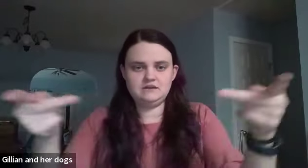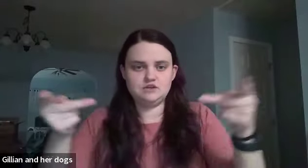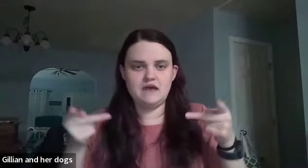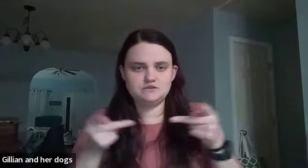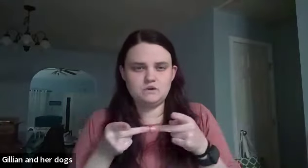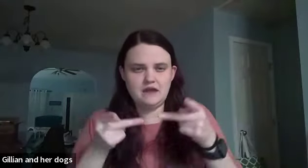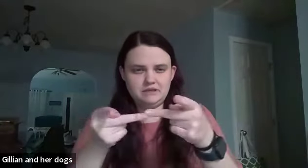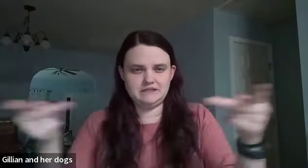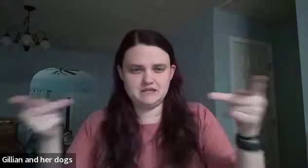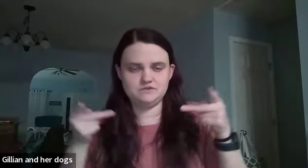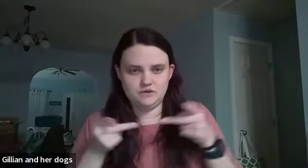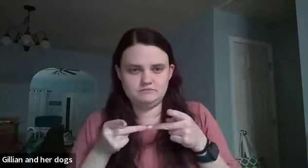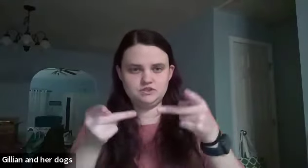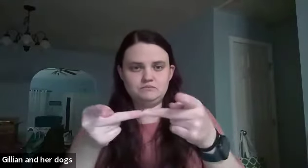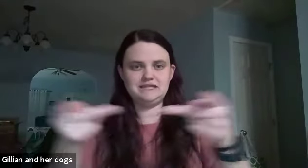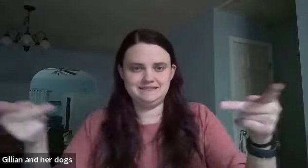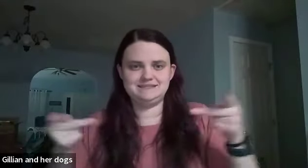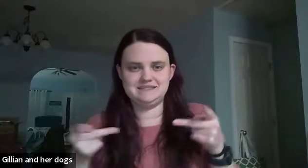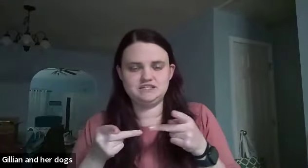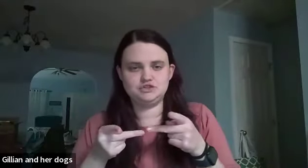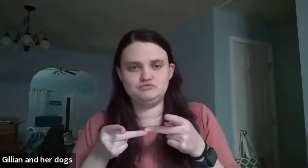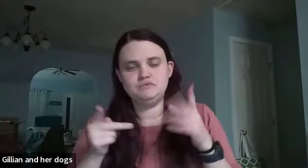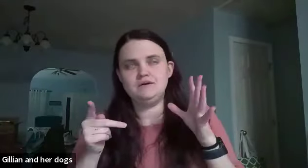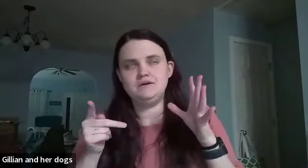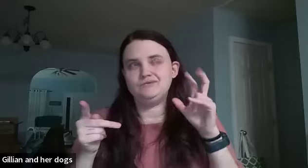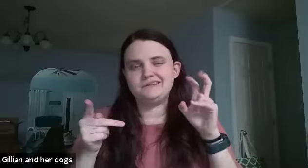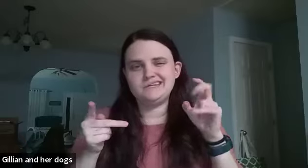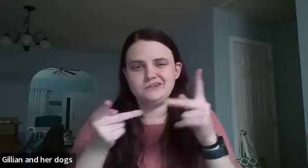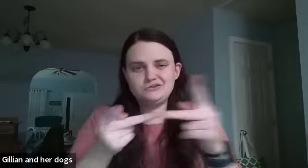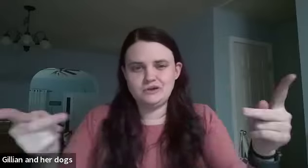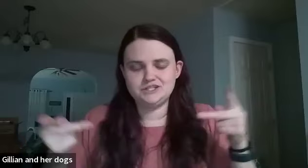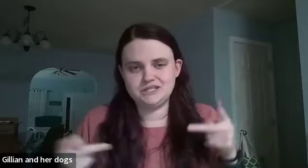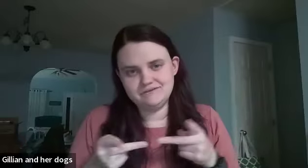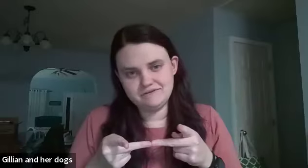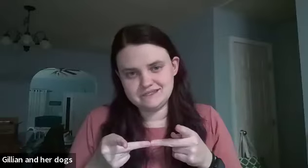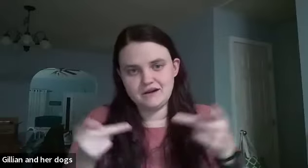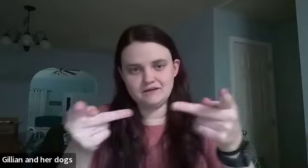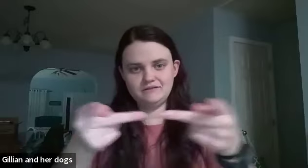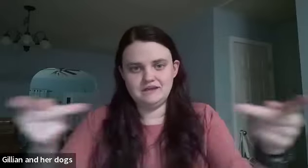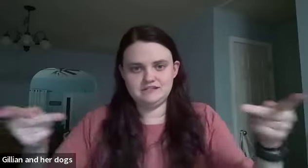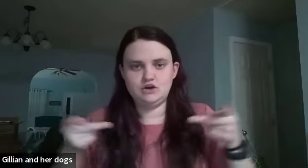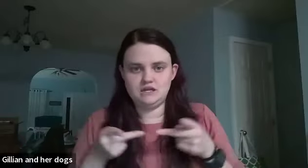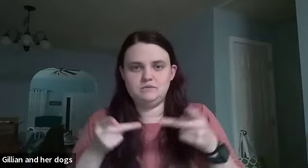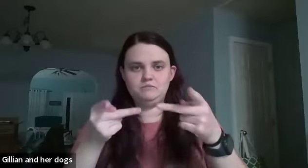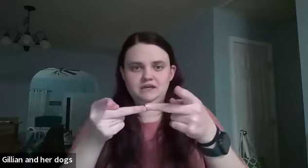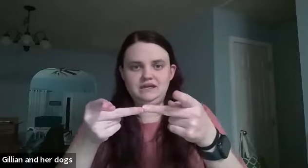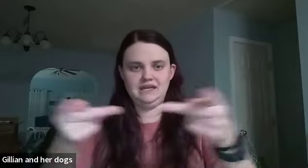Okay, so that's where that place comes from. So place, because it's a rectangular location. Even if it's not, it's talking about being in